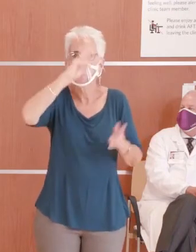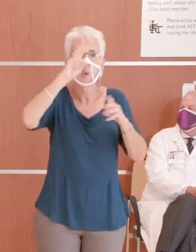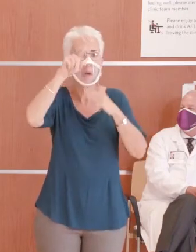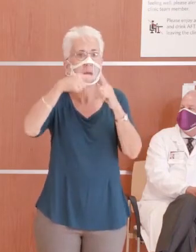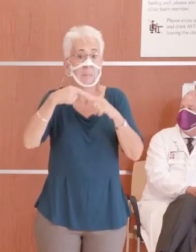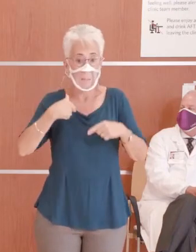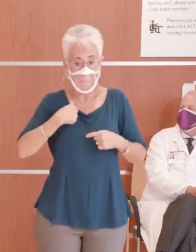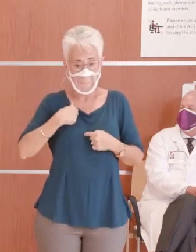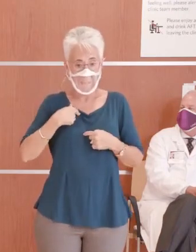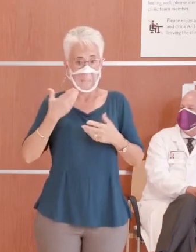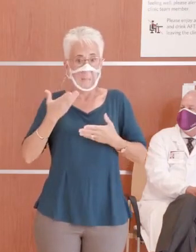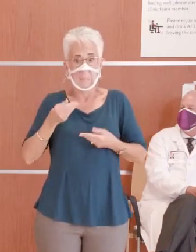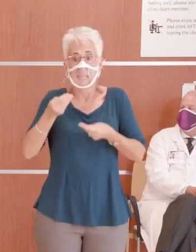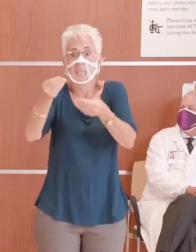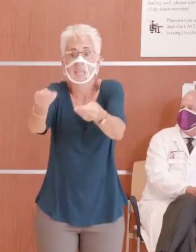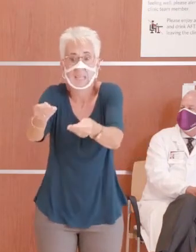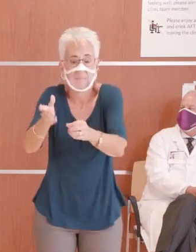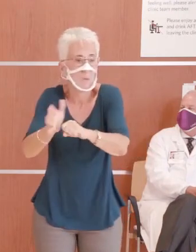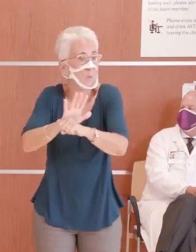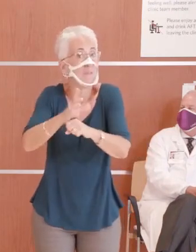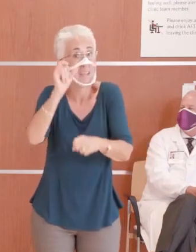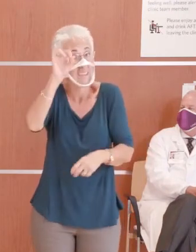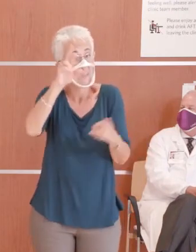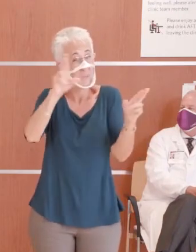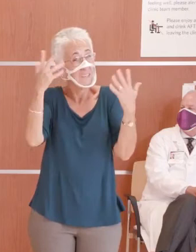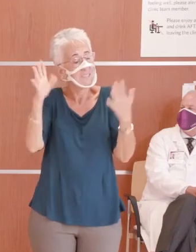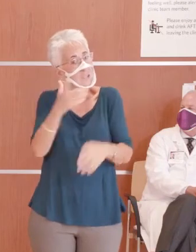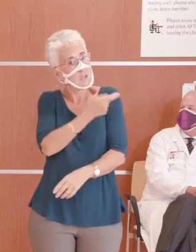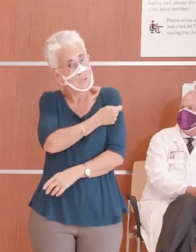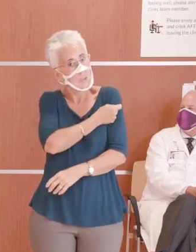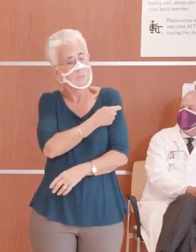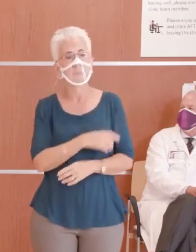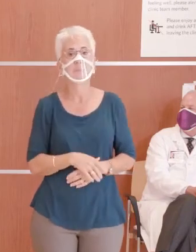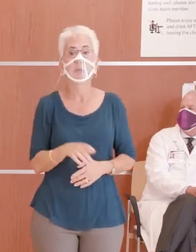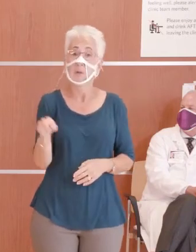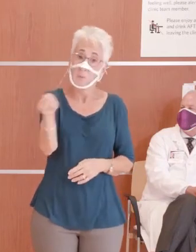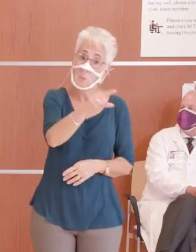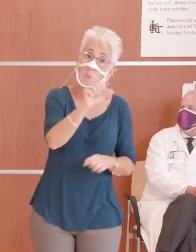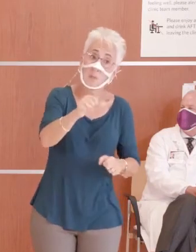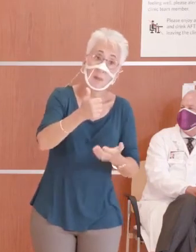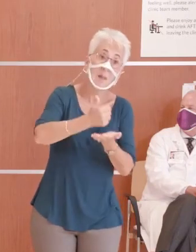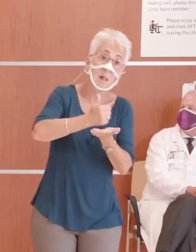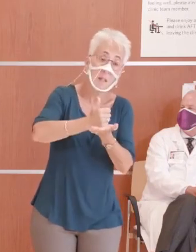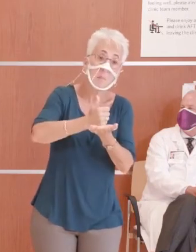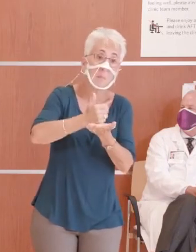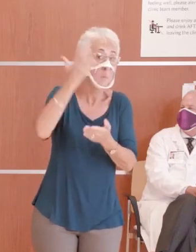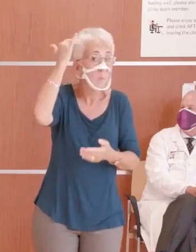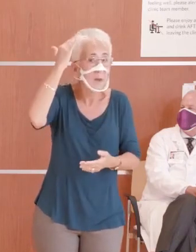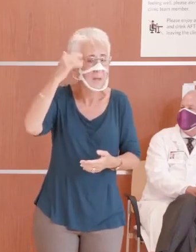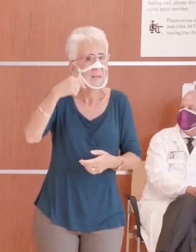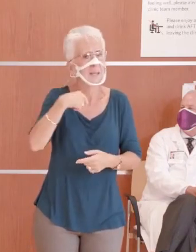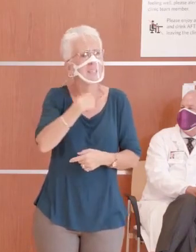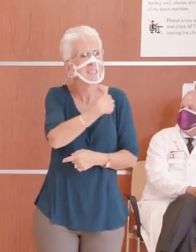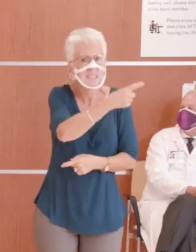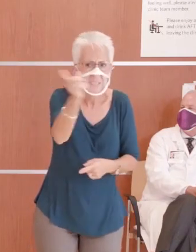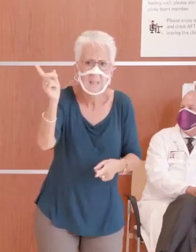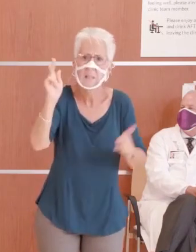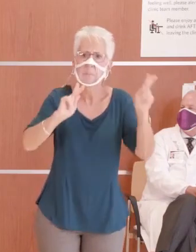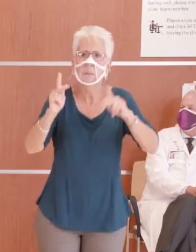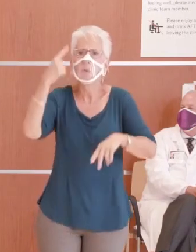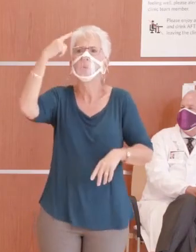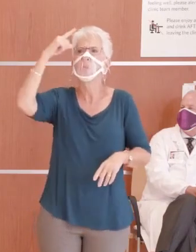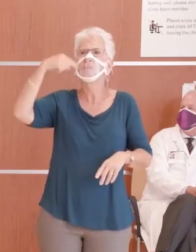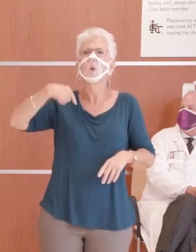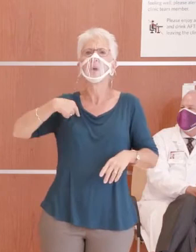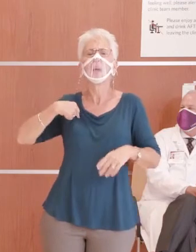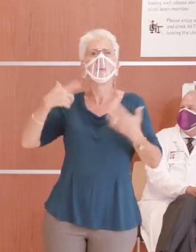And so this is something that you all can do. If you've been vaccinated, you can help. by telling others why you were vaccinated